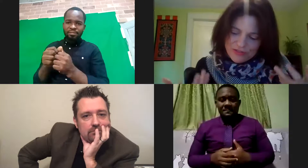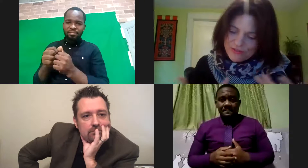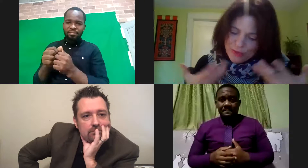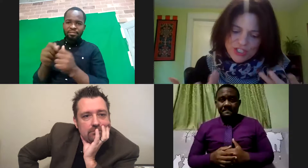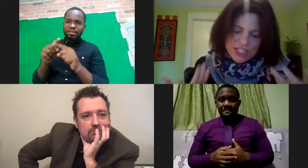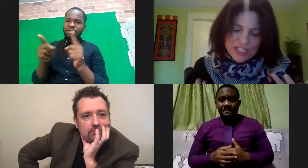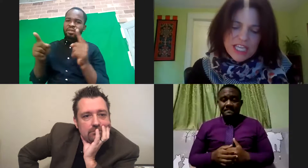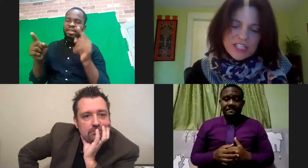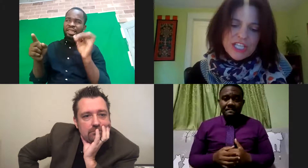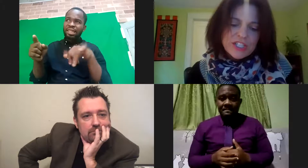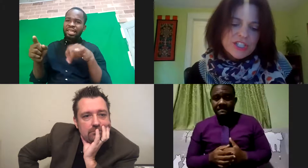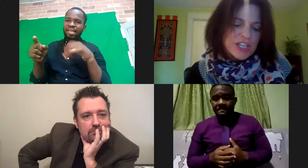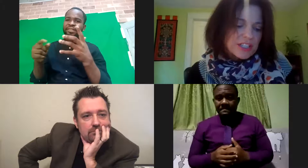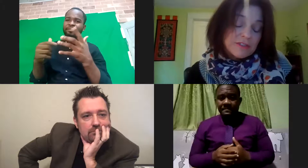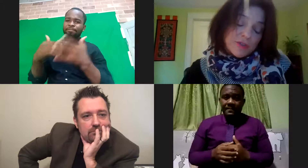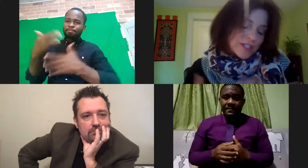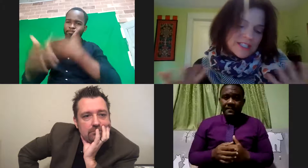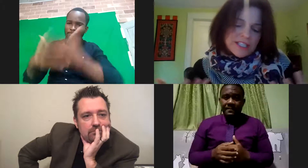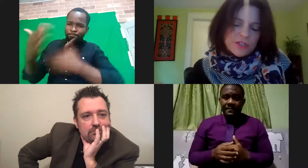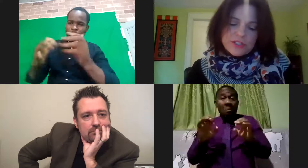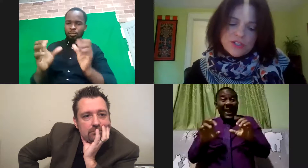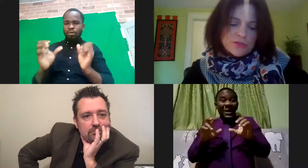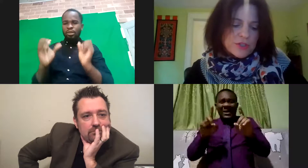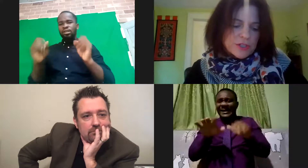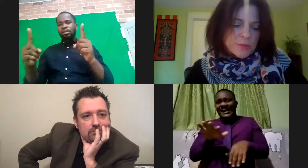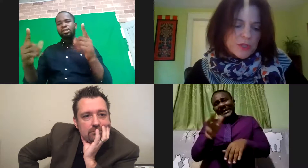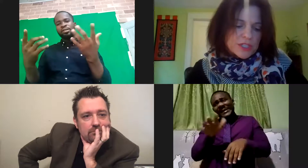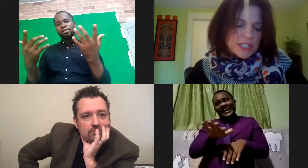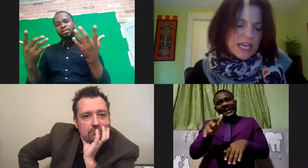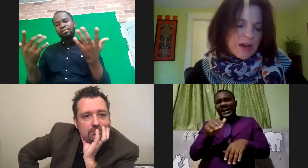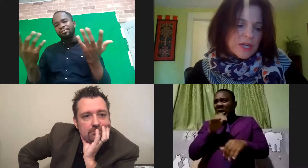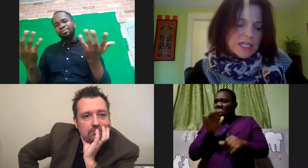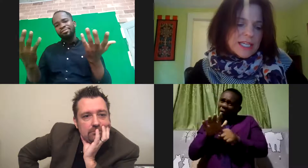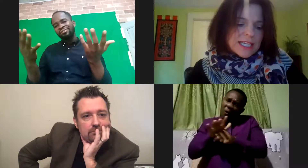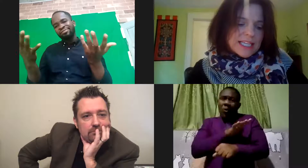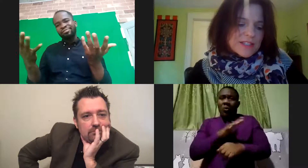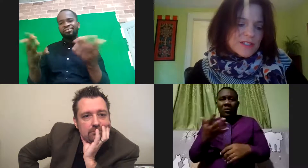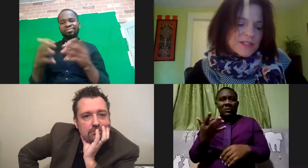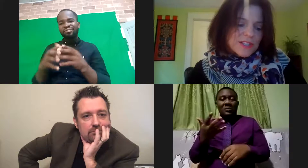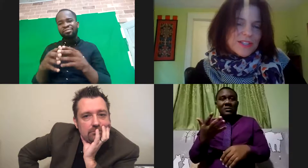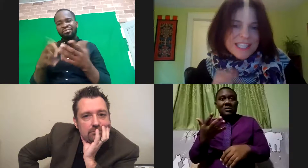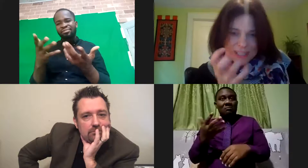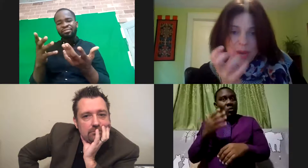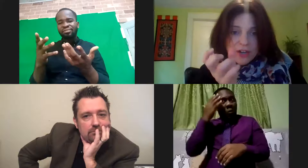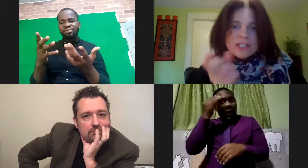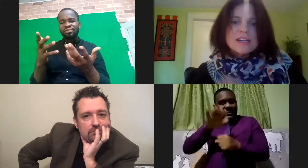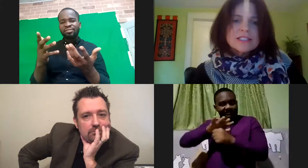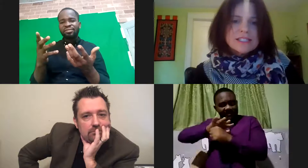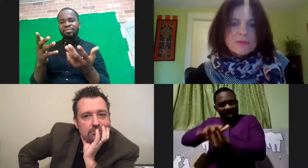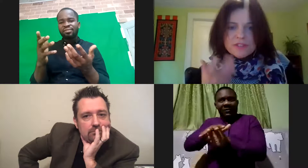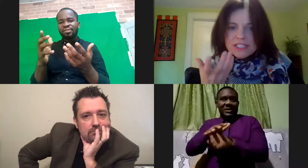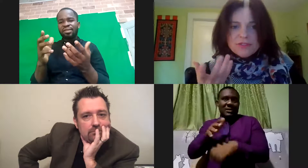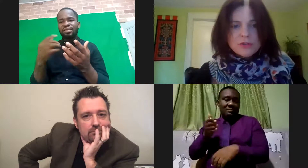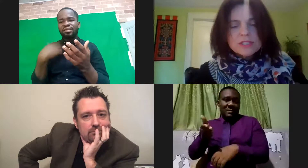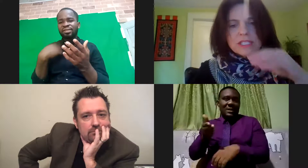of richness in education that, you know, these hearing children are experiencing now is a parallel to